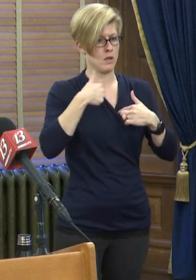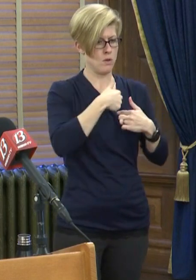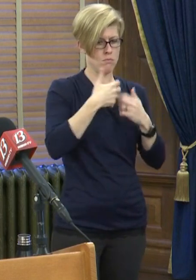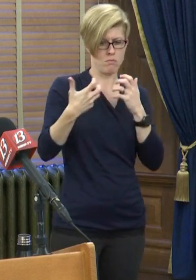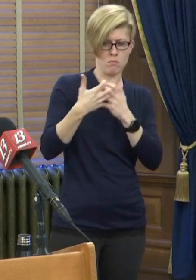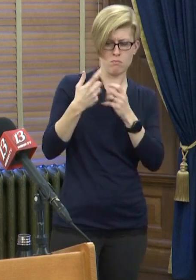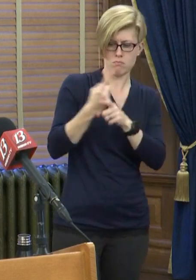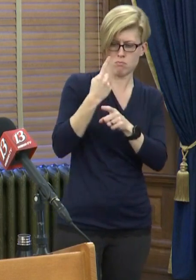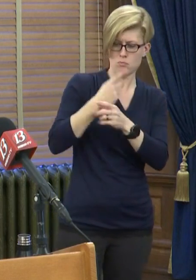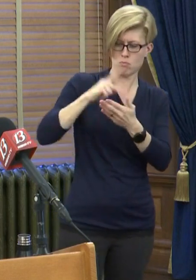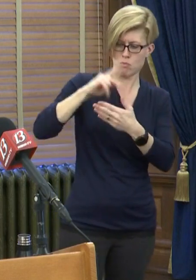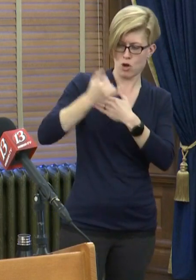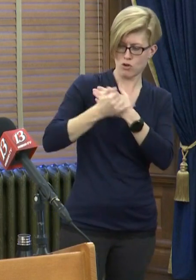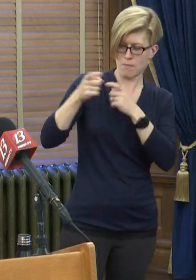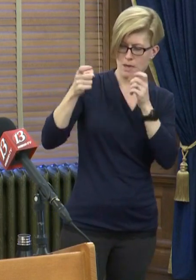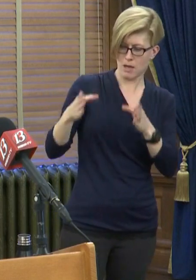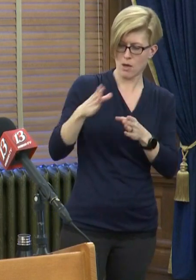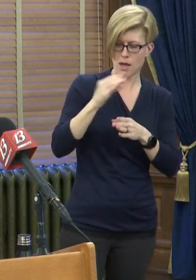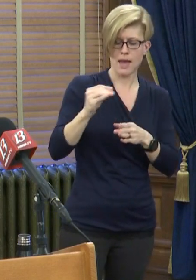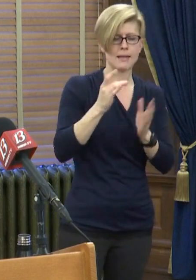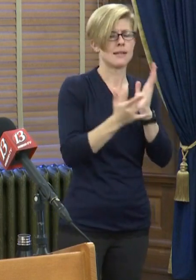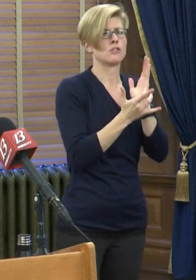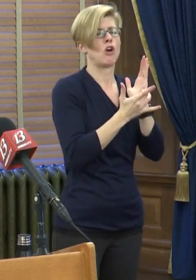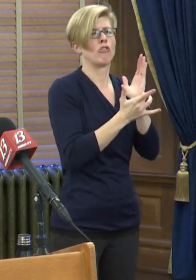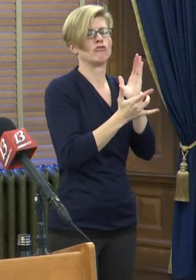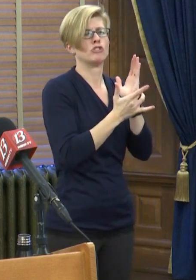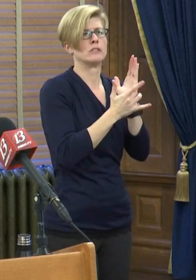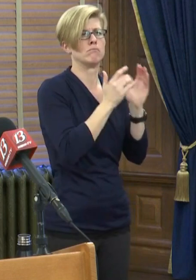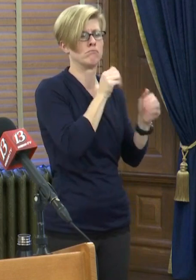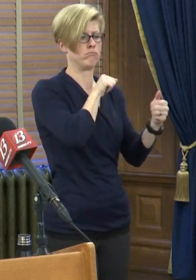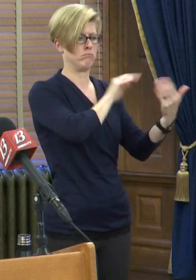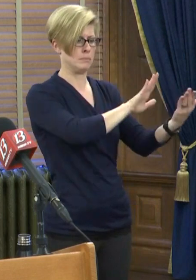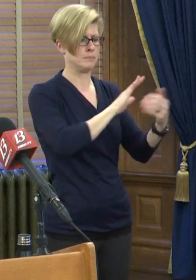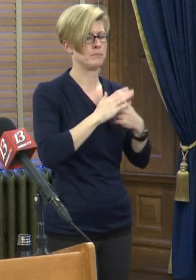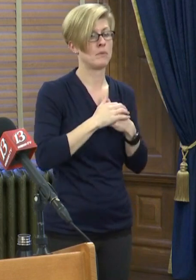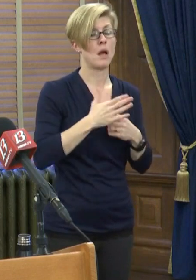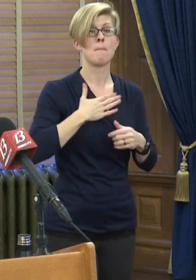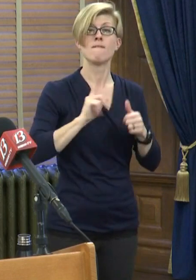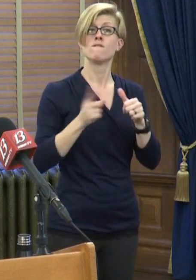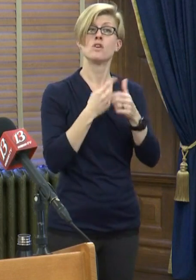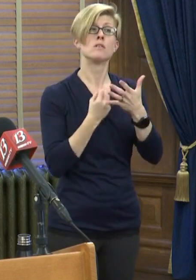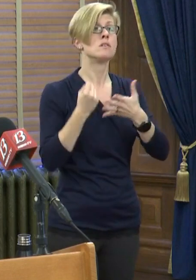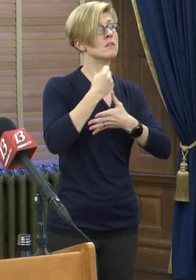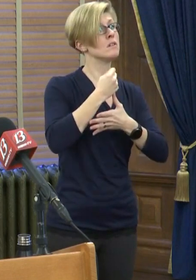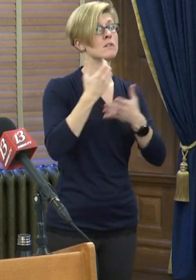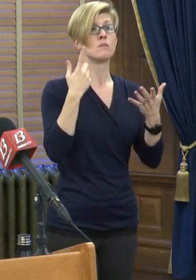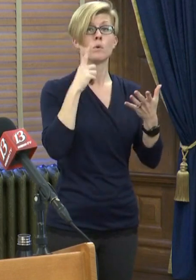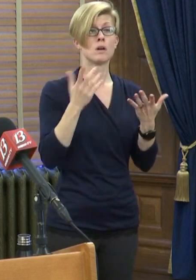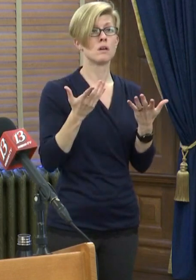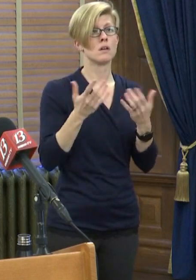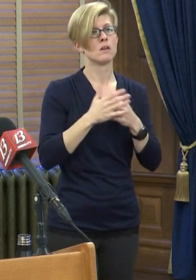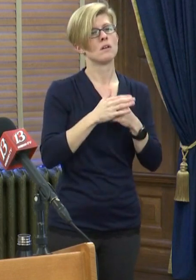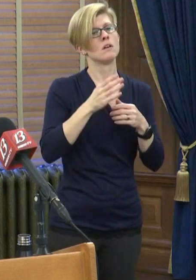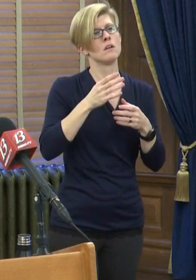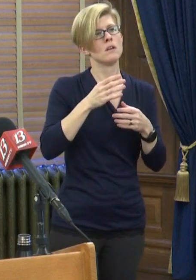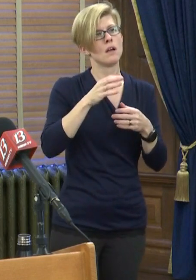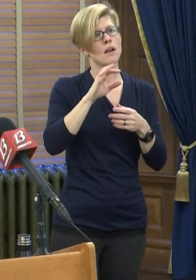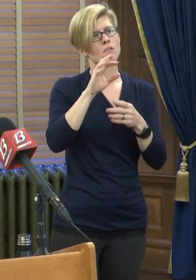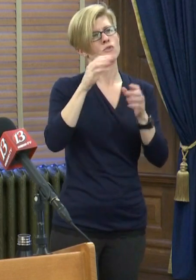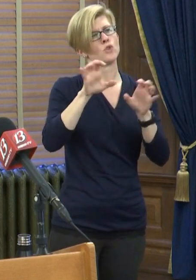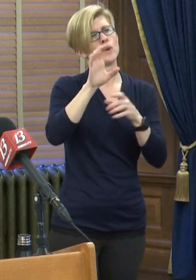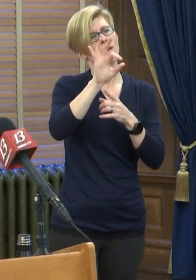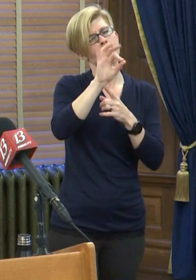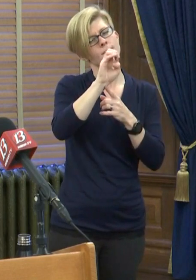project management and technology protocols. My first priority for modernization will be to complete the feasibility study